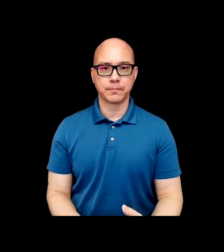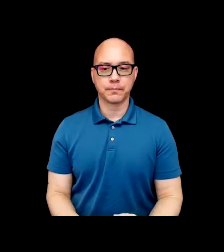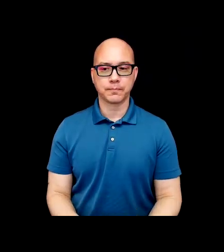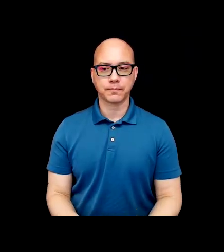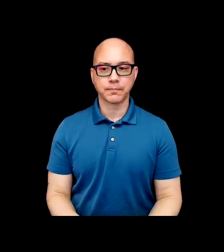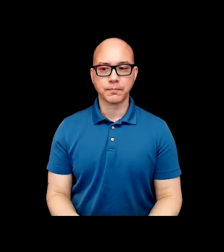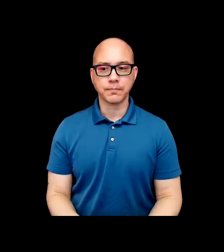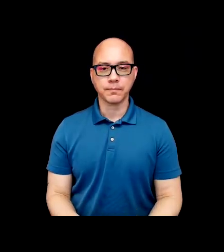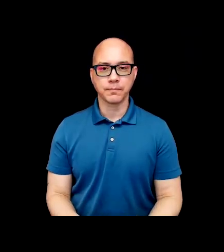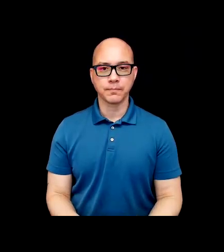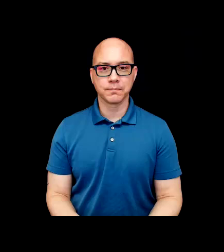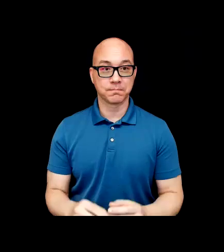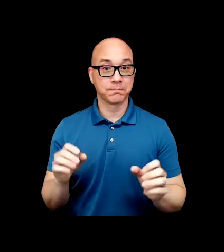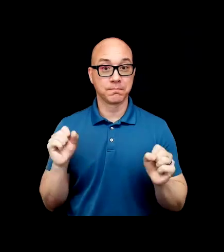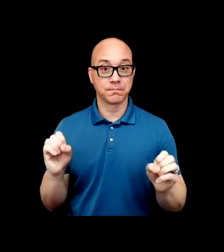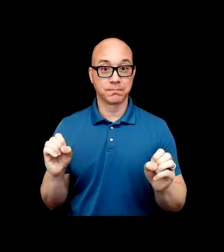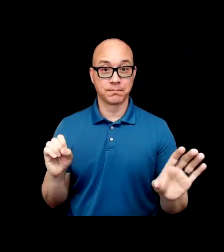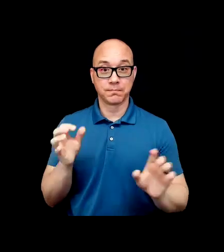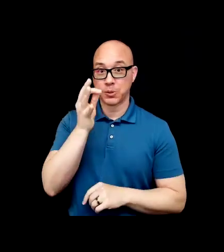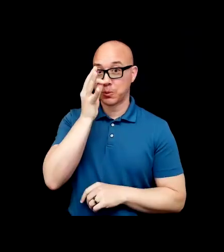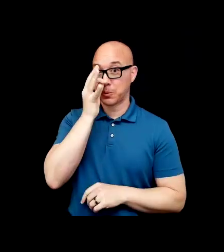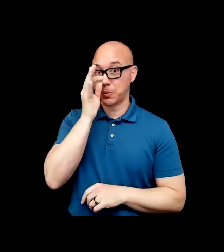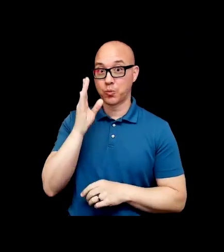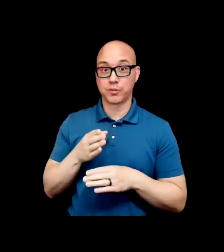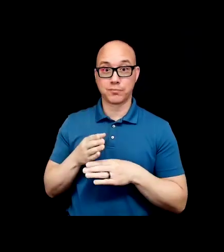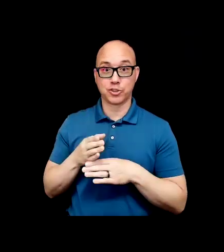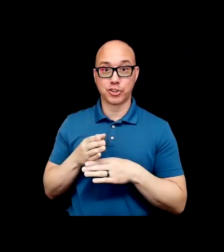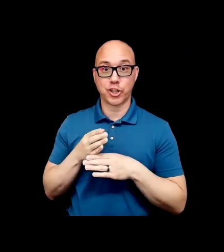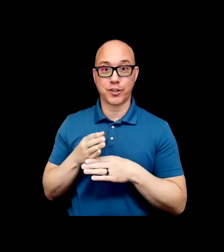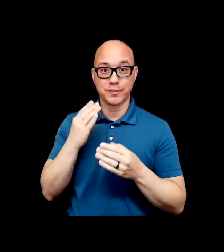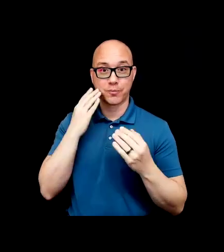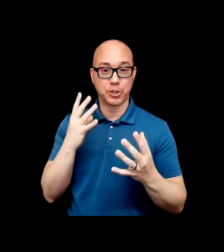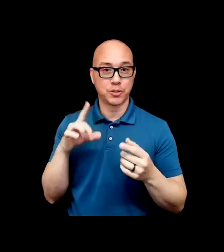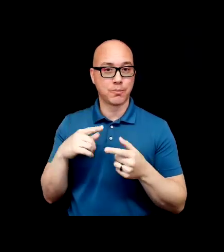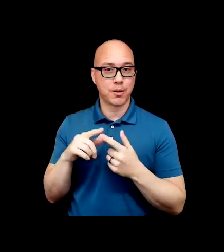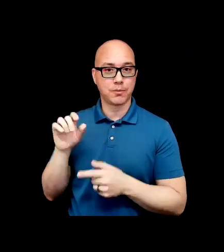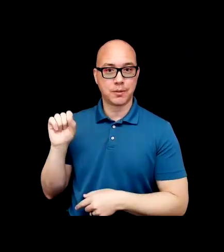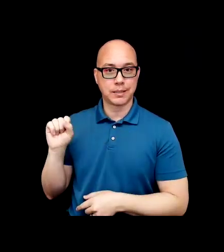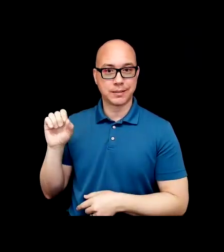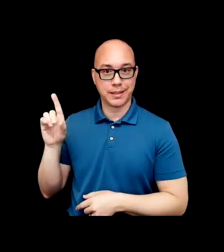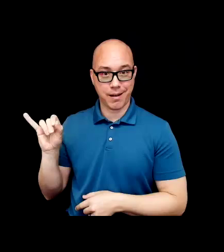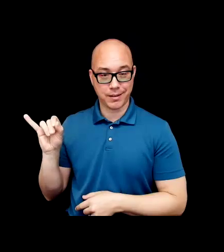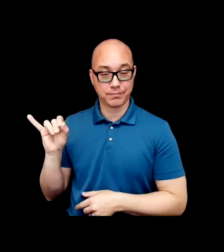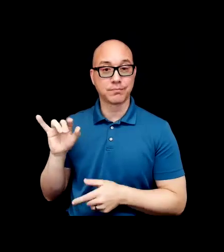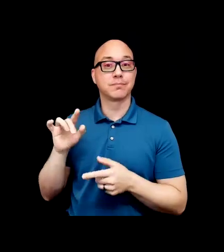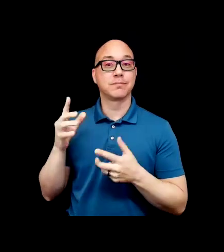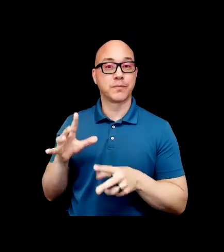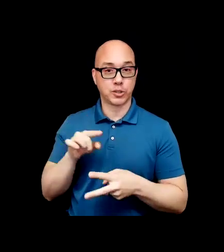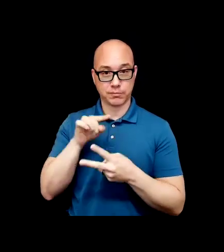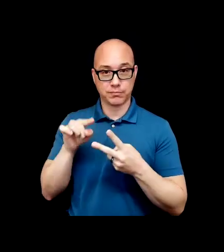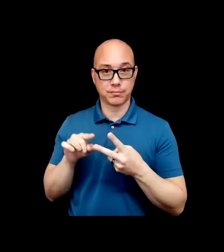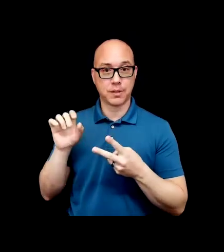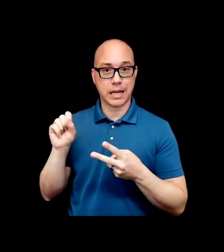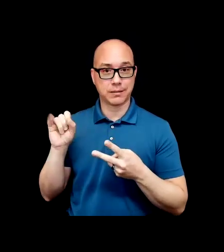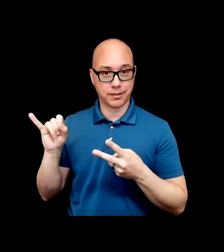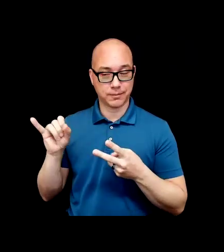So in a moment, I'll share information with you about SSDI, and then we'll look at SSI.